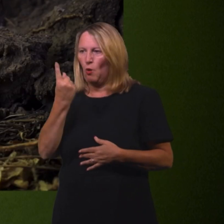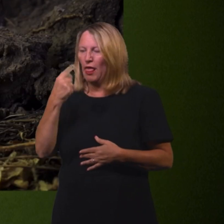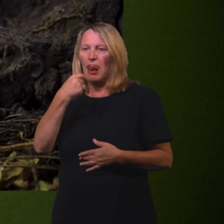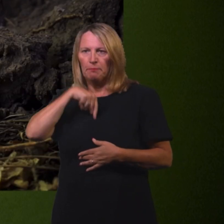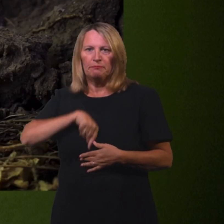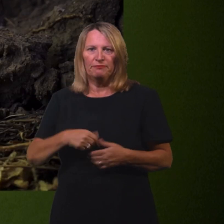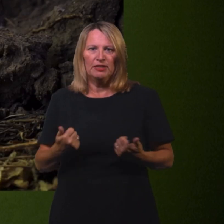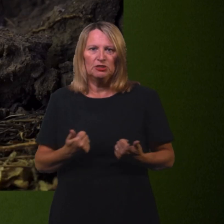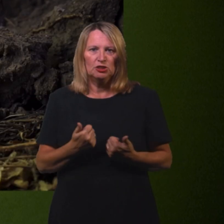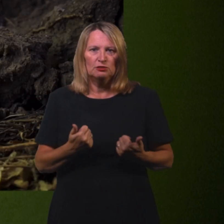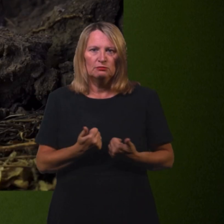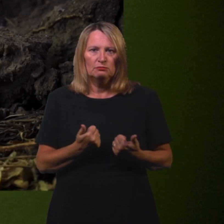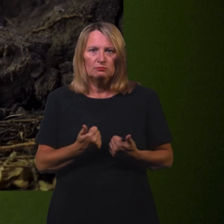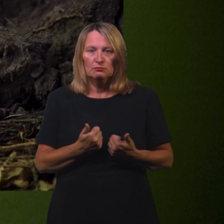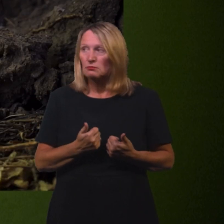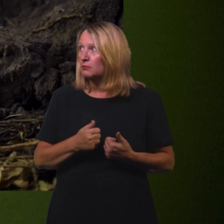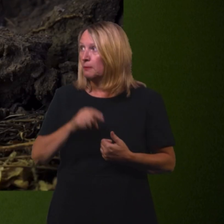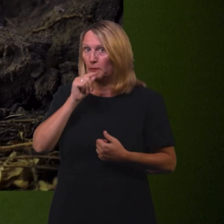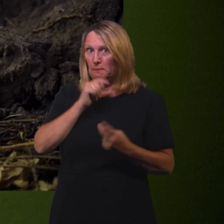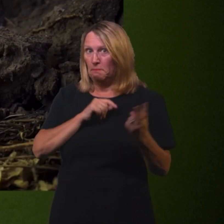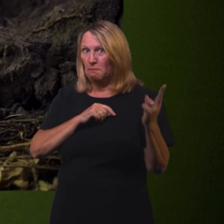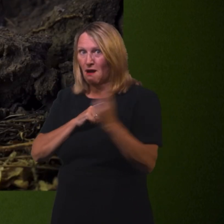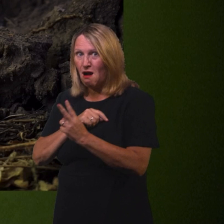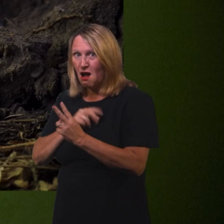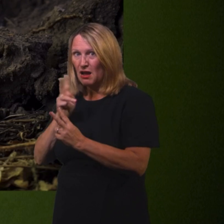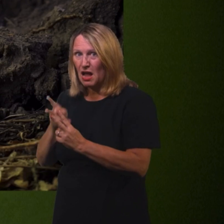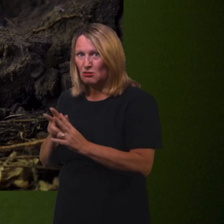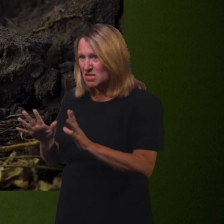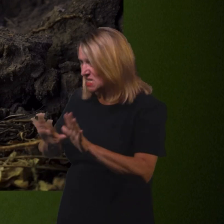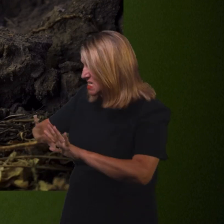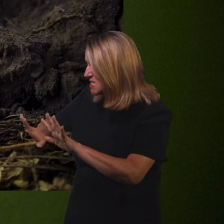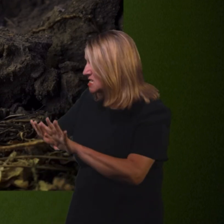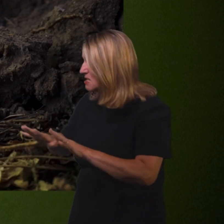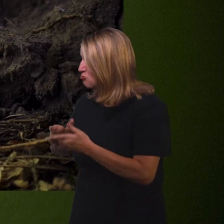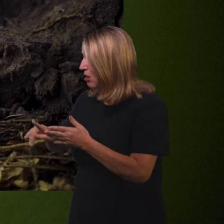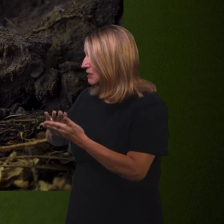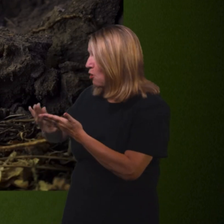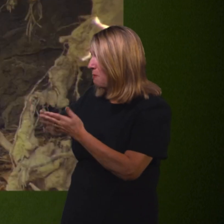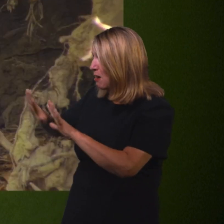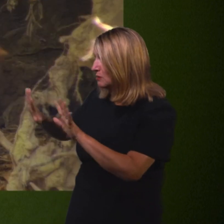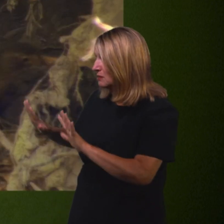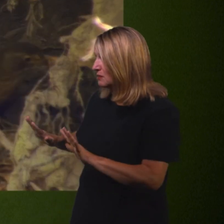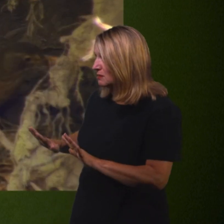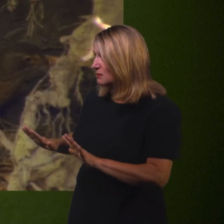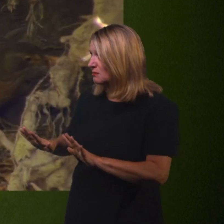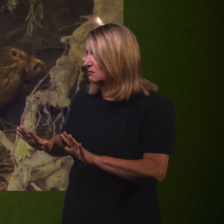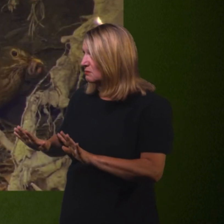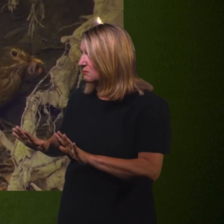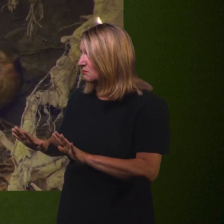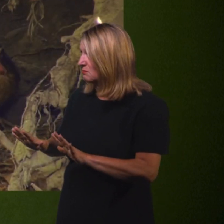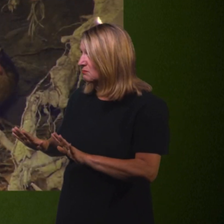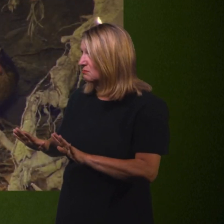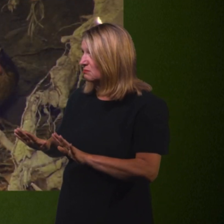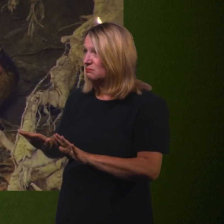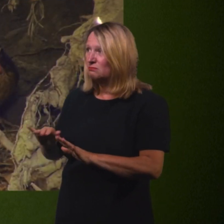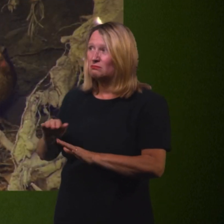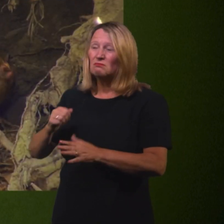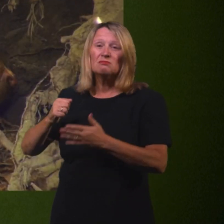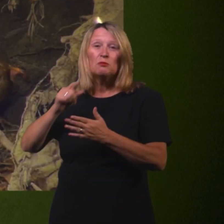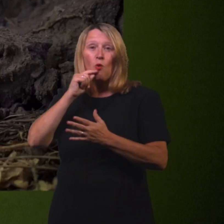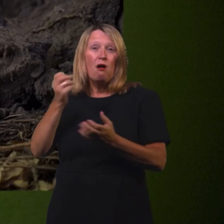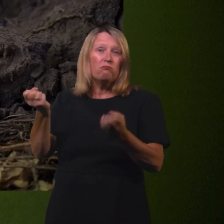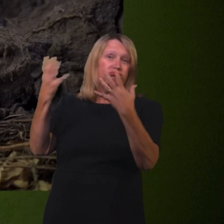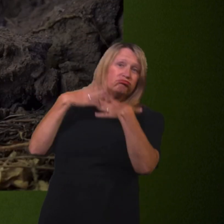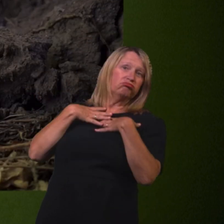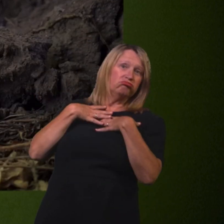chicks. Now the blackbirds return, obviously, trying to salvage the situation, but unfortunately that chick is buried by the